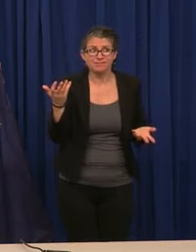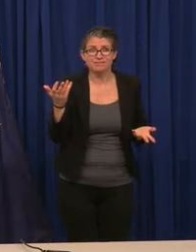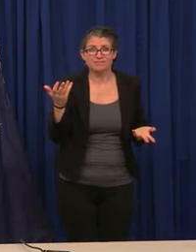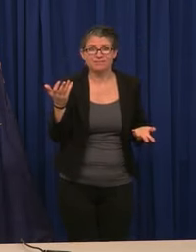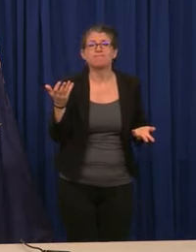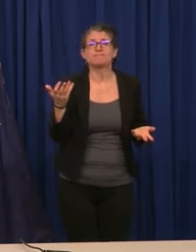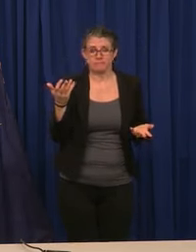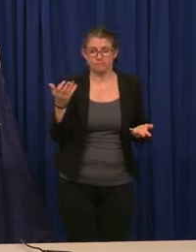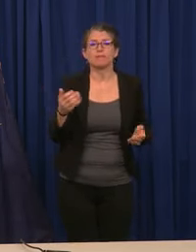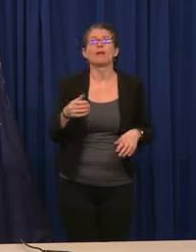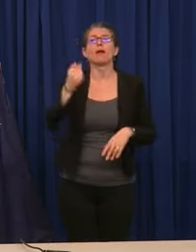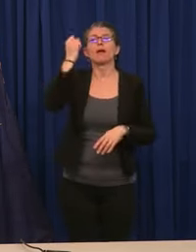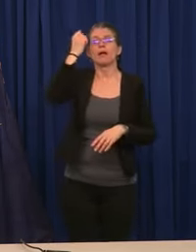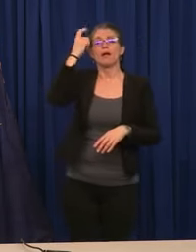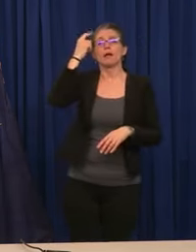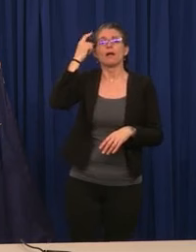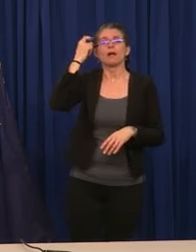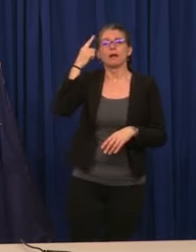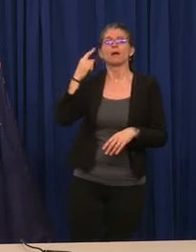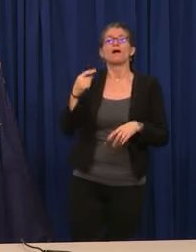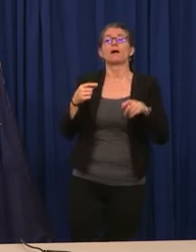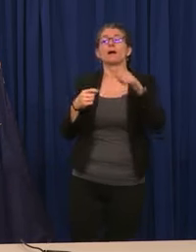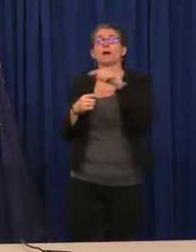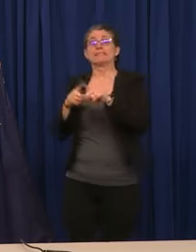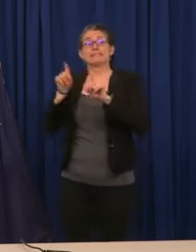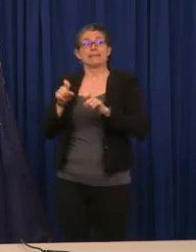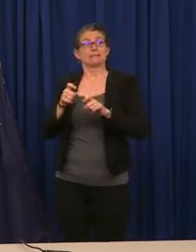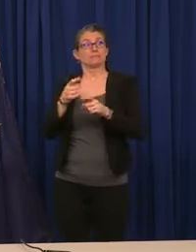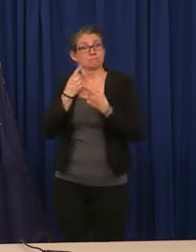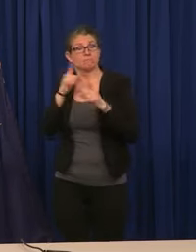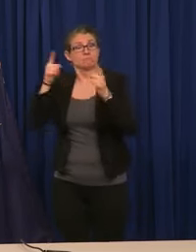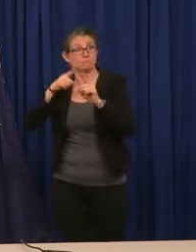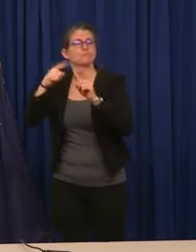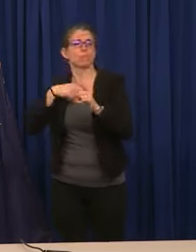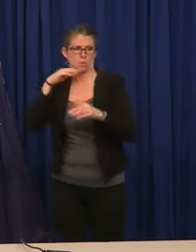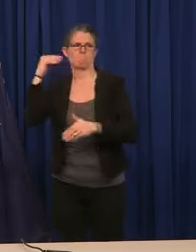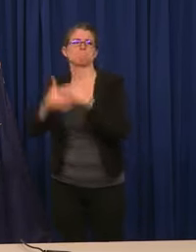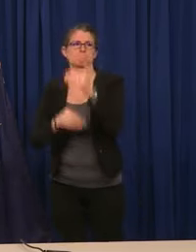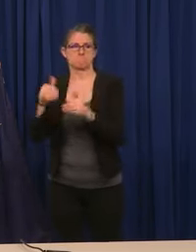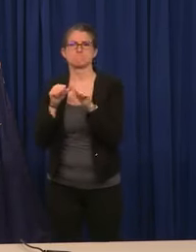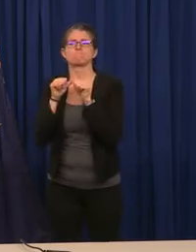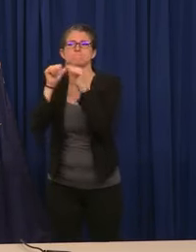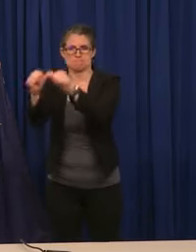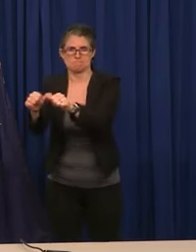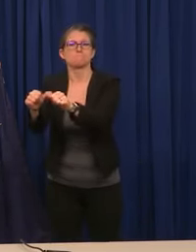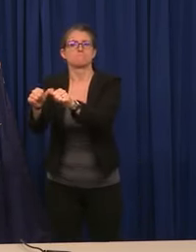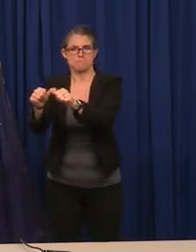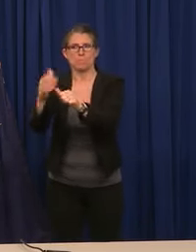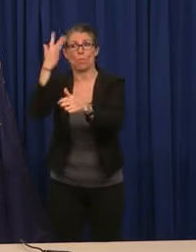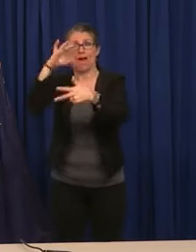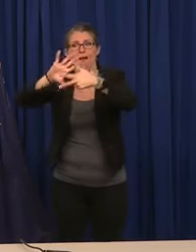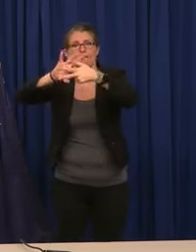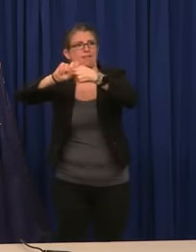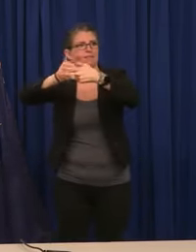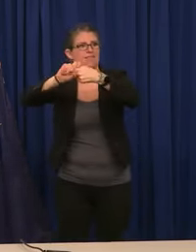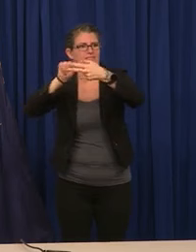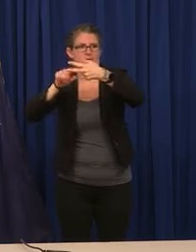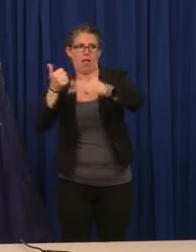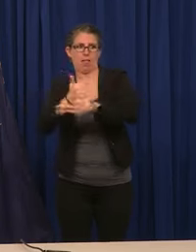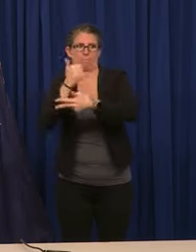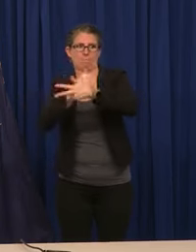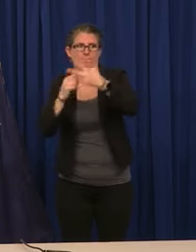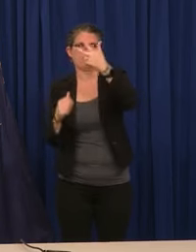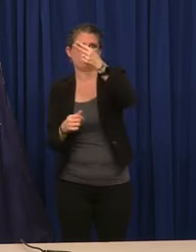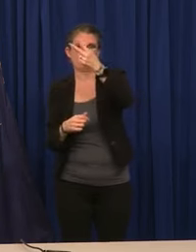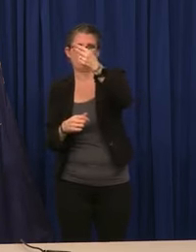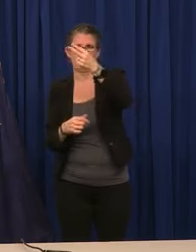data needs to be generated. And it really does depend on when someone is exposed and when we test them, and then what